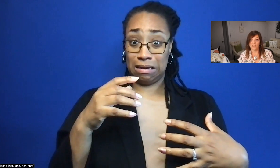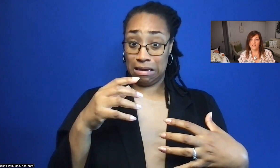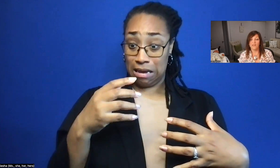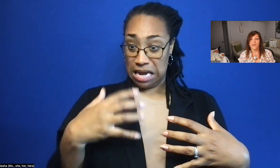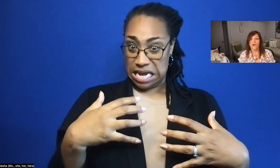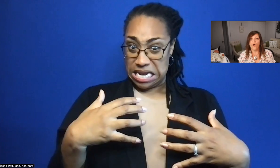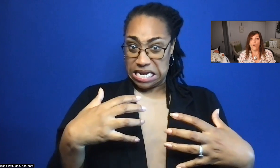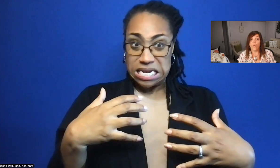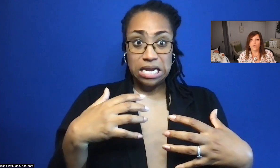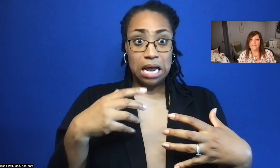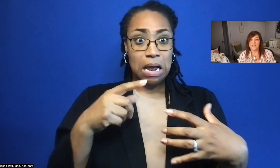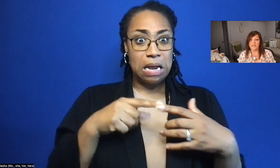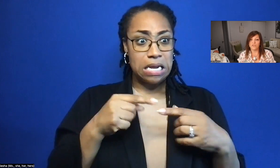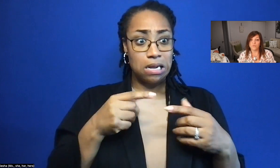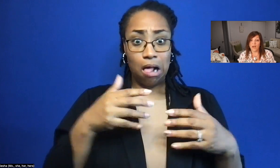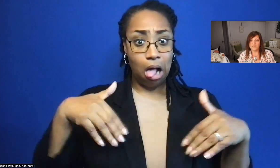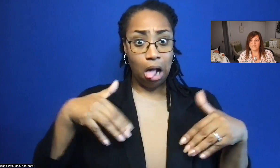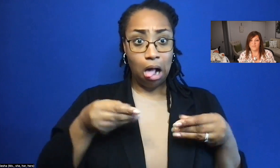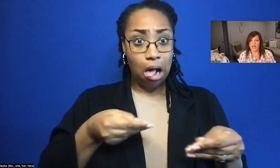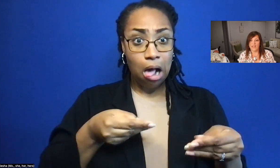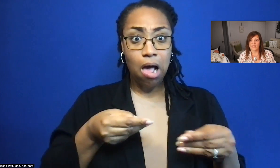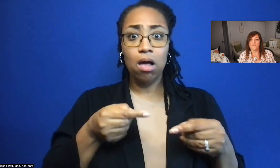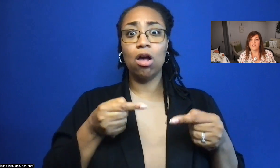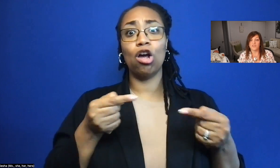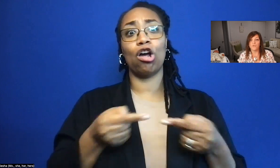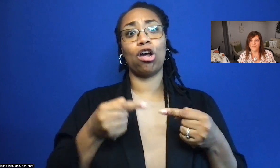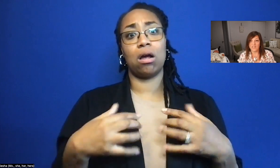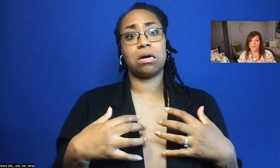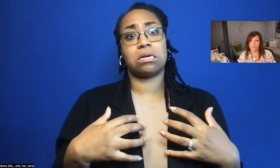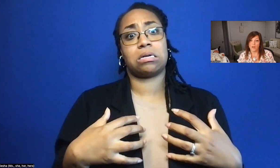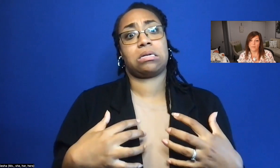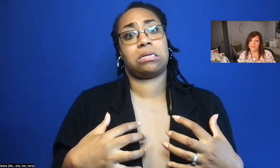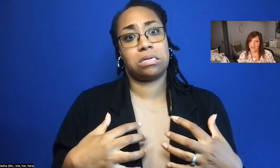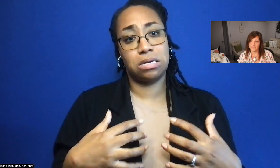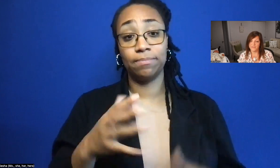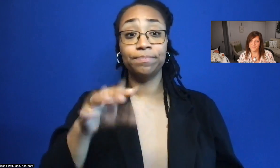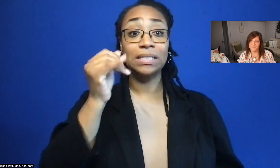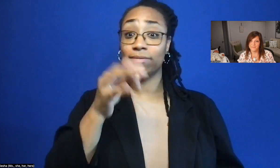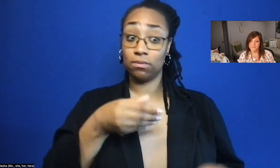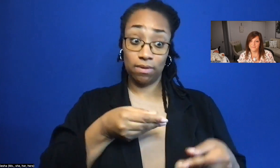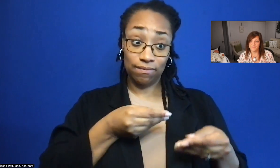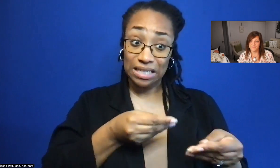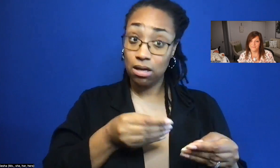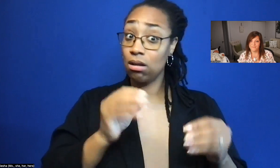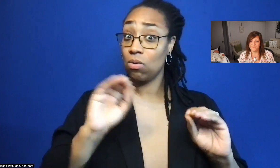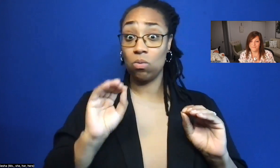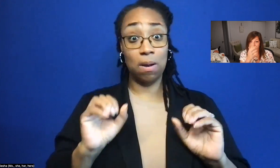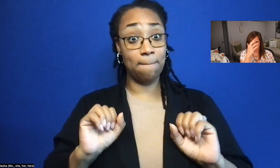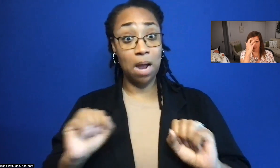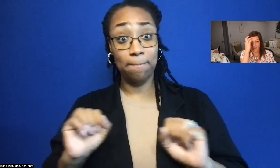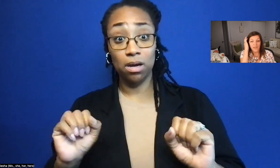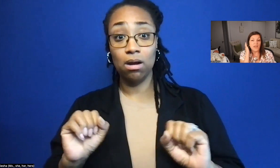feeding, or see a drop in supply if they don't feed or pump enough.